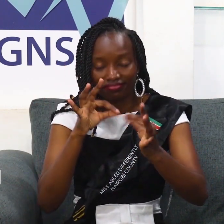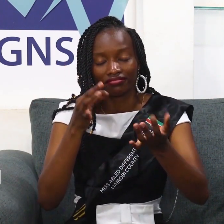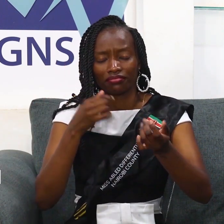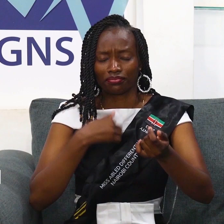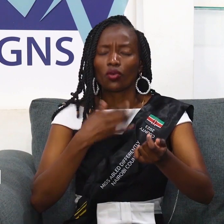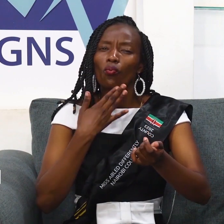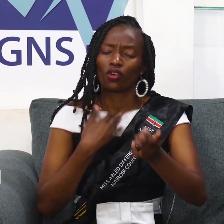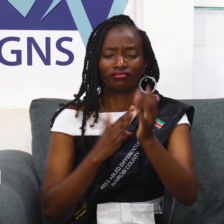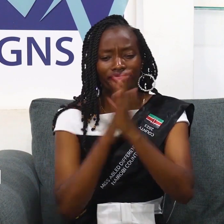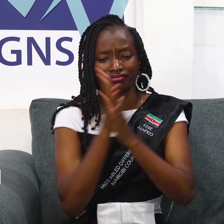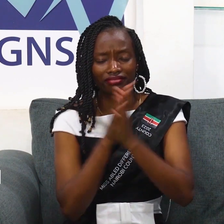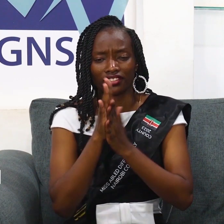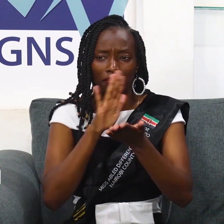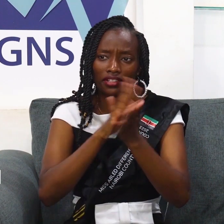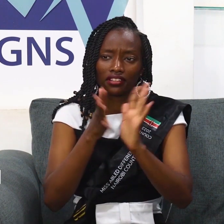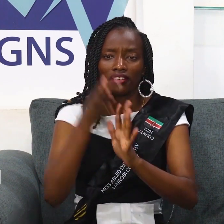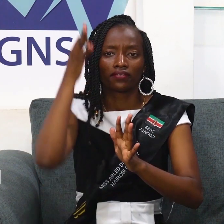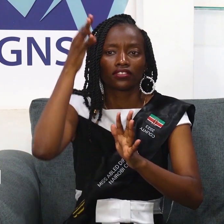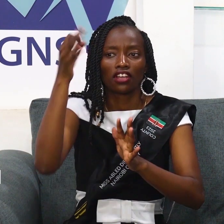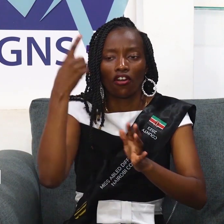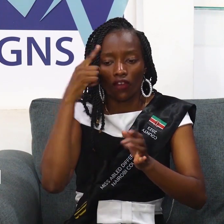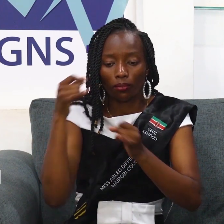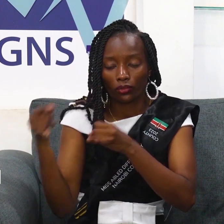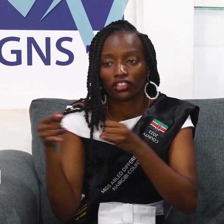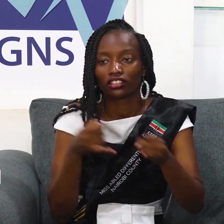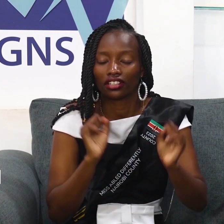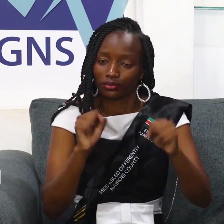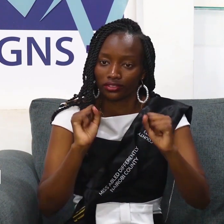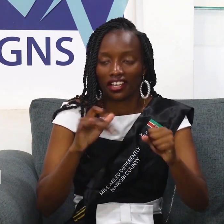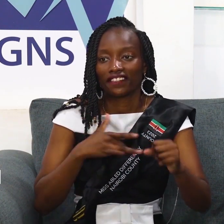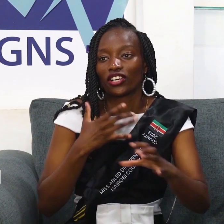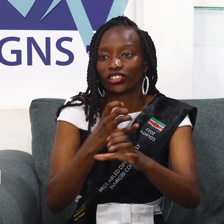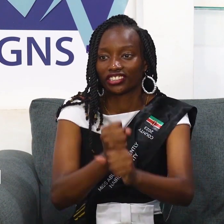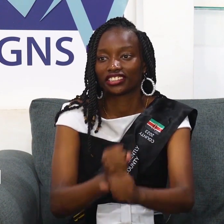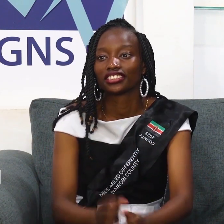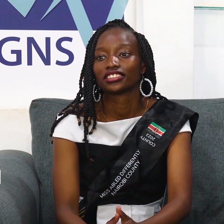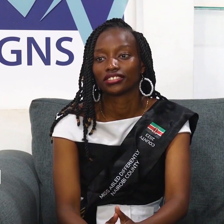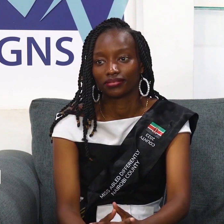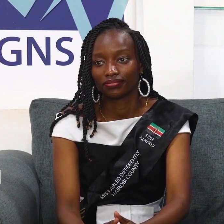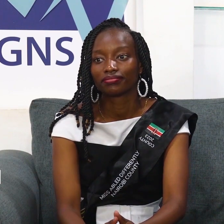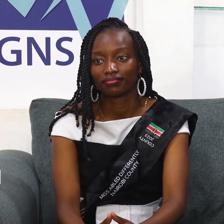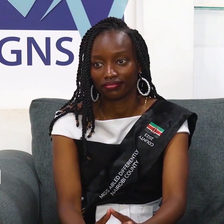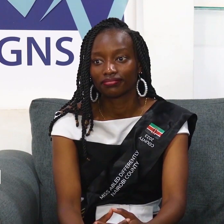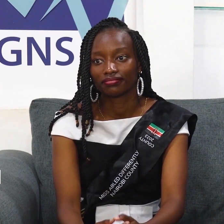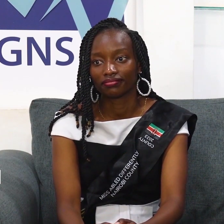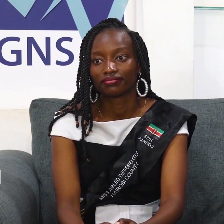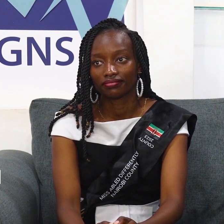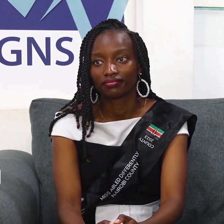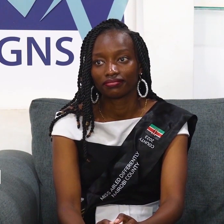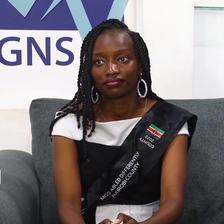For me, modeling is quite specific, because what inspires me is to make sure the many deaf